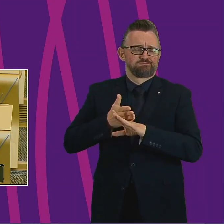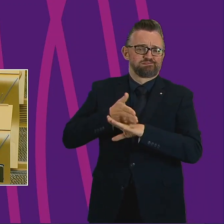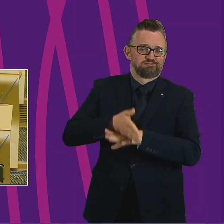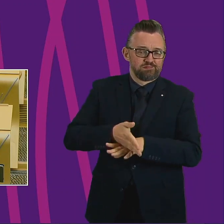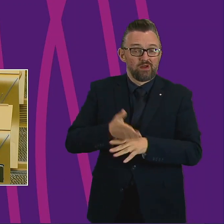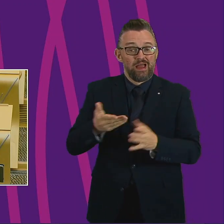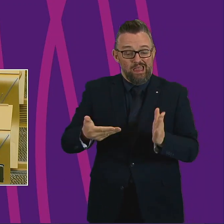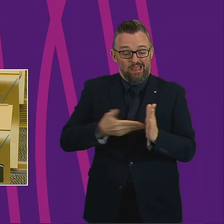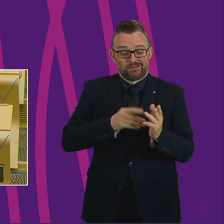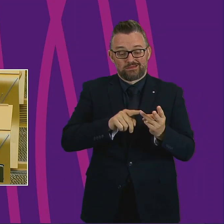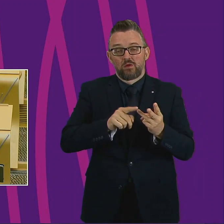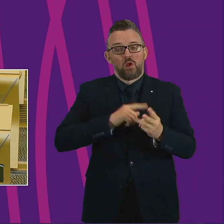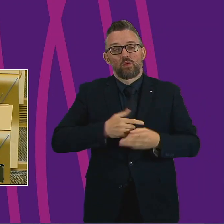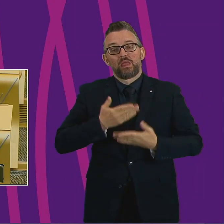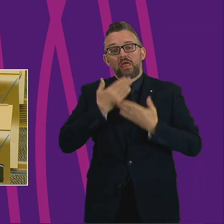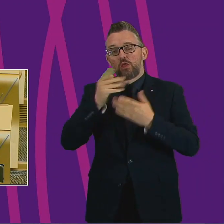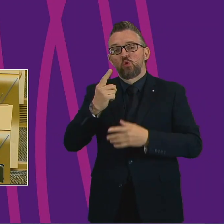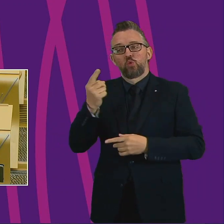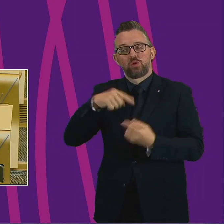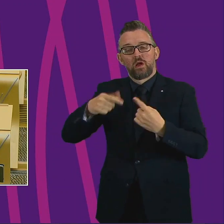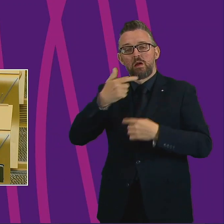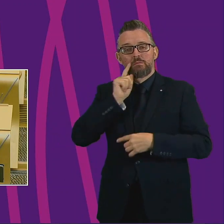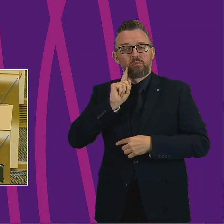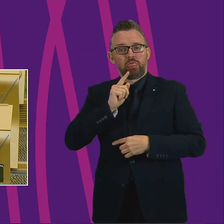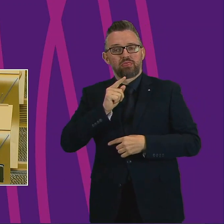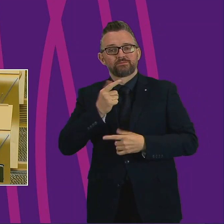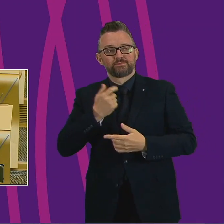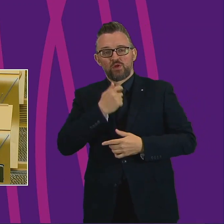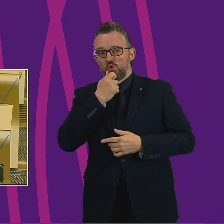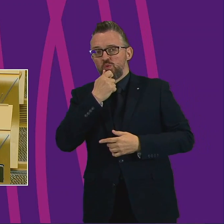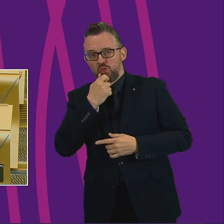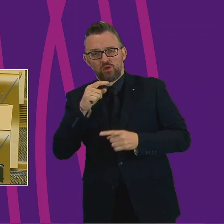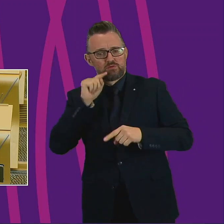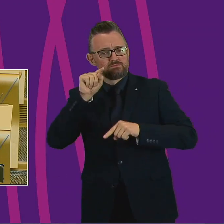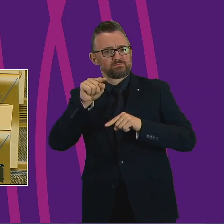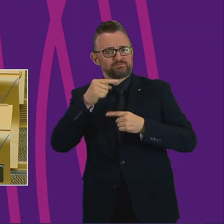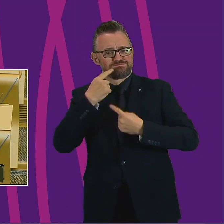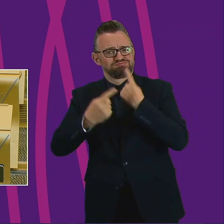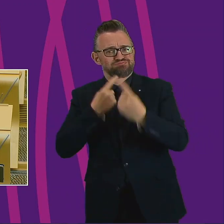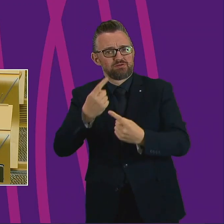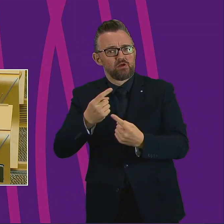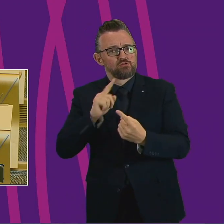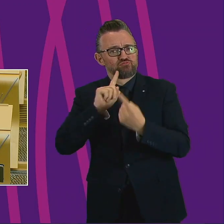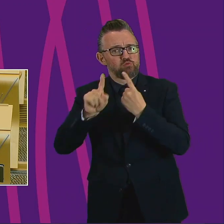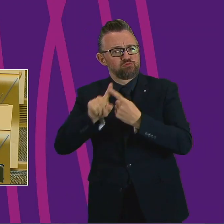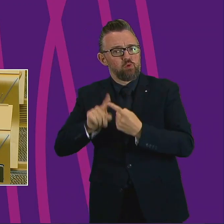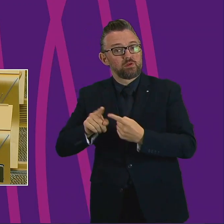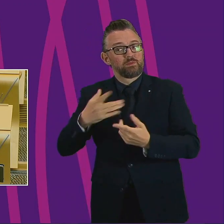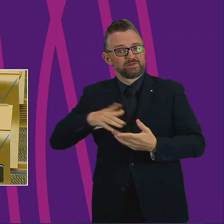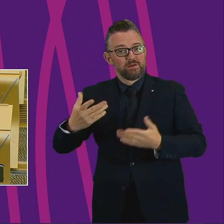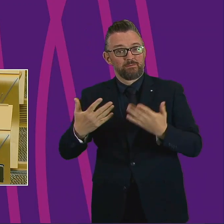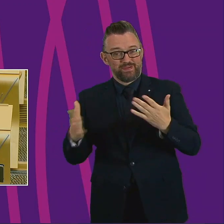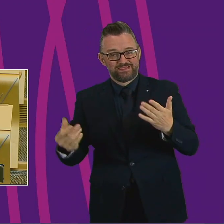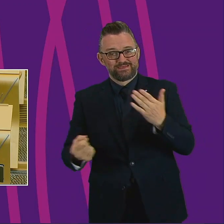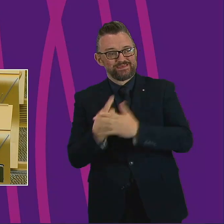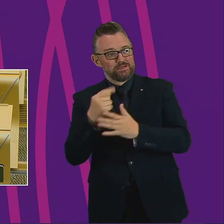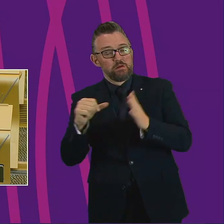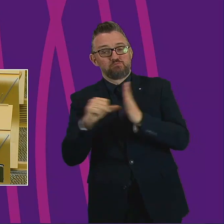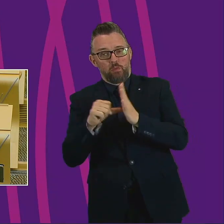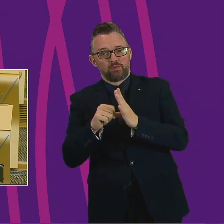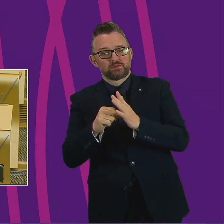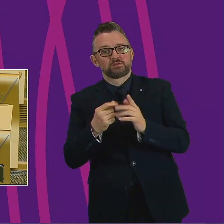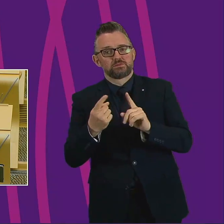sincere thanks to the whistleblowers for their courage and persistence in the face of the difficulties that were placed in their